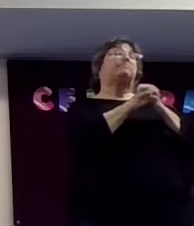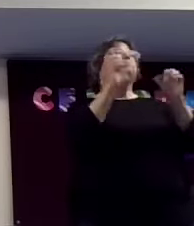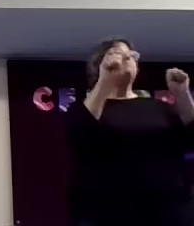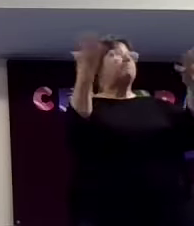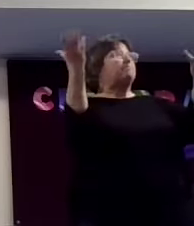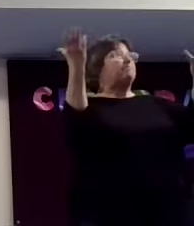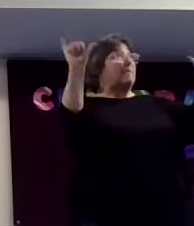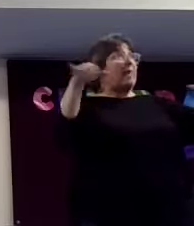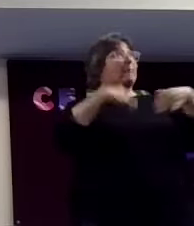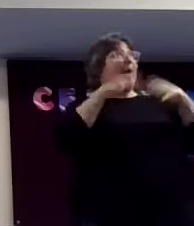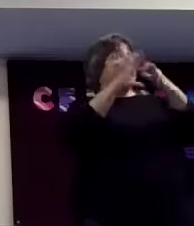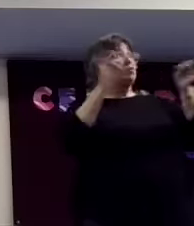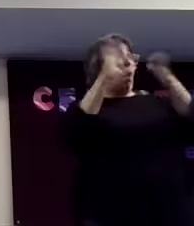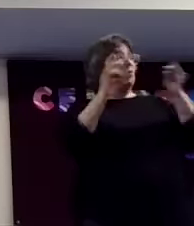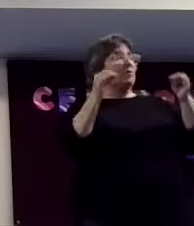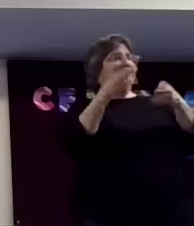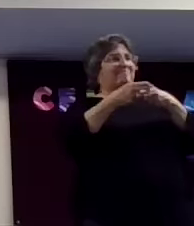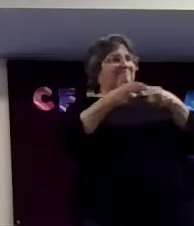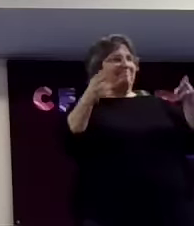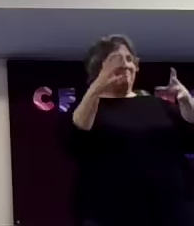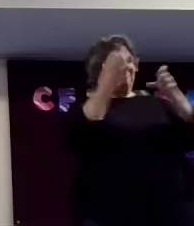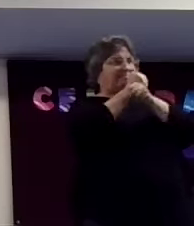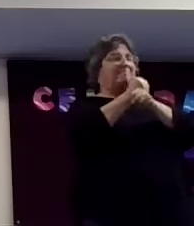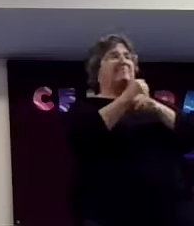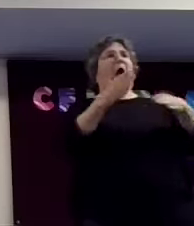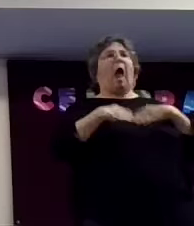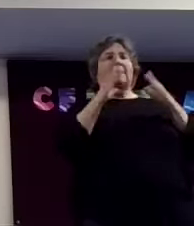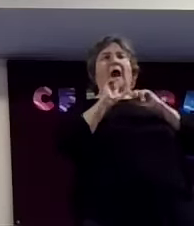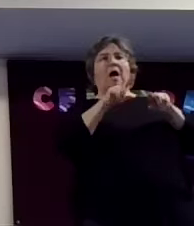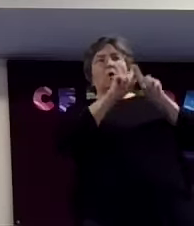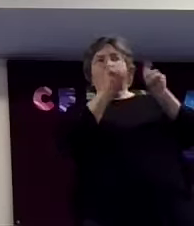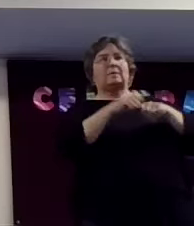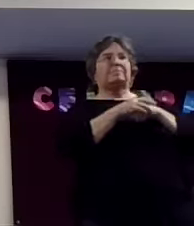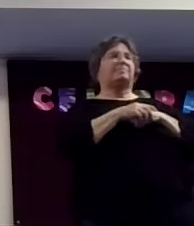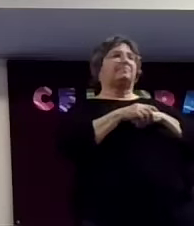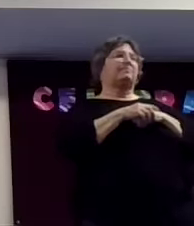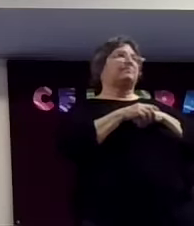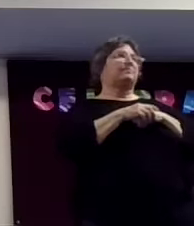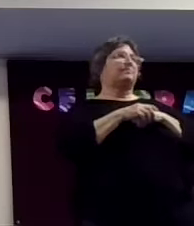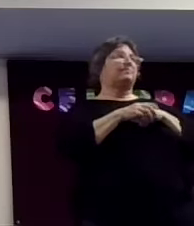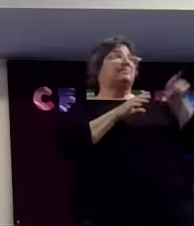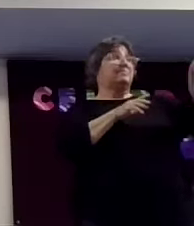So that's my story in brief, and I'll be happy to answer questions.